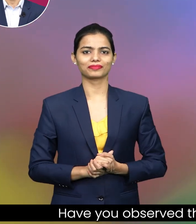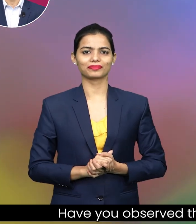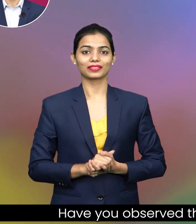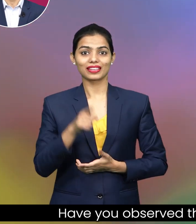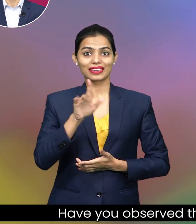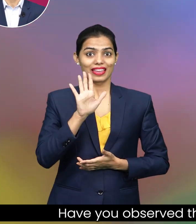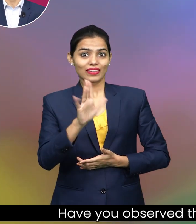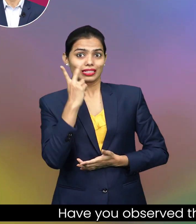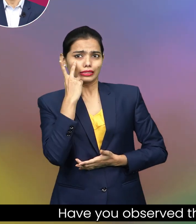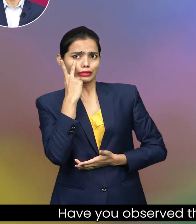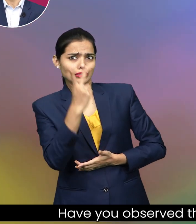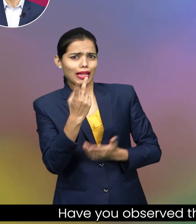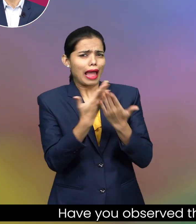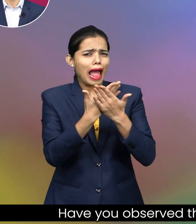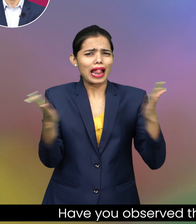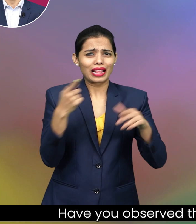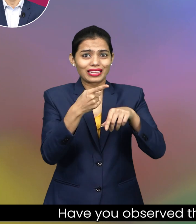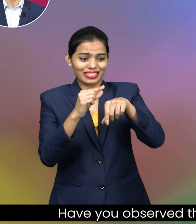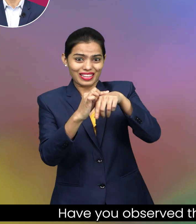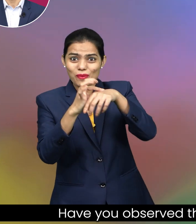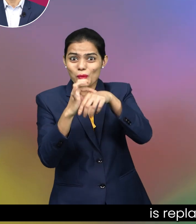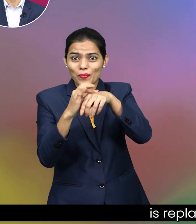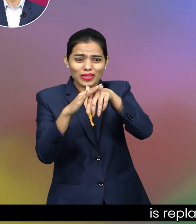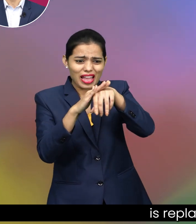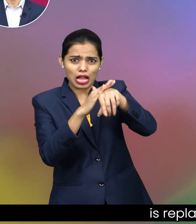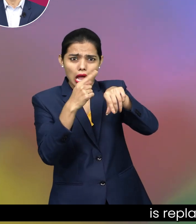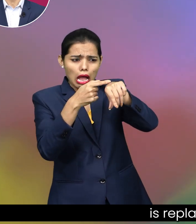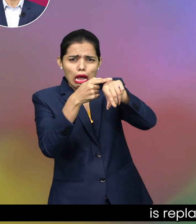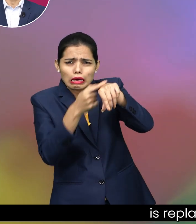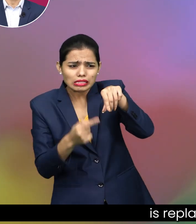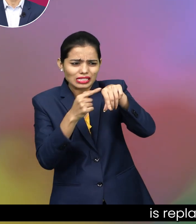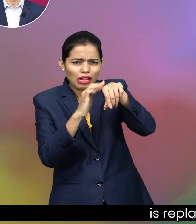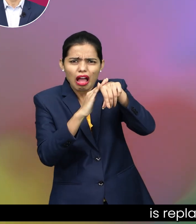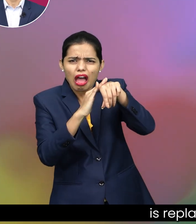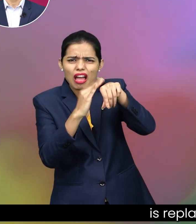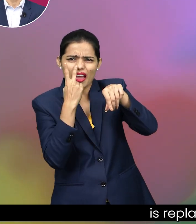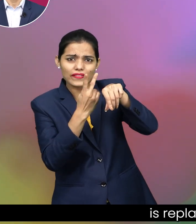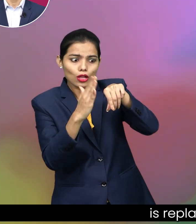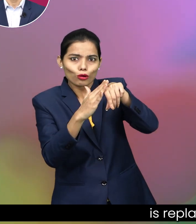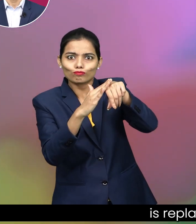Have you observed that any wound with ruptured skin is replaced with new skin?